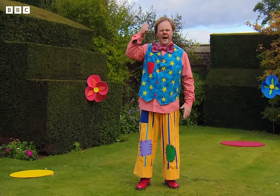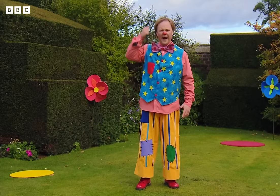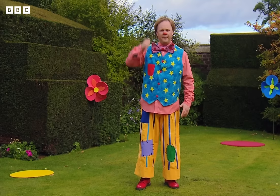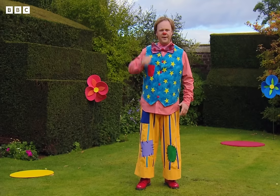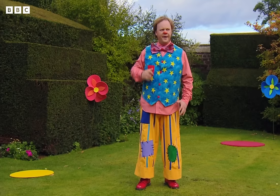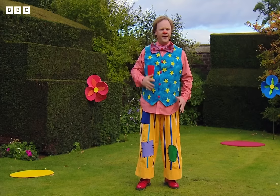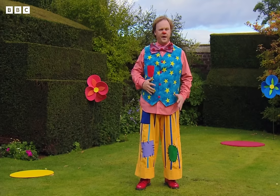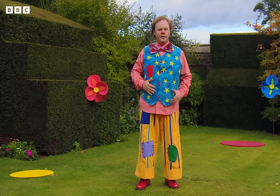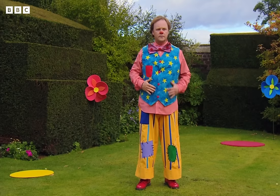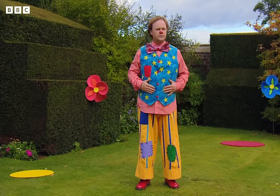up?